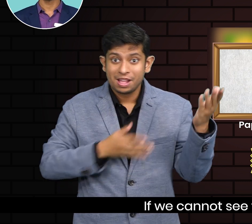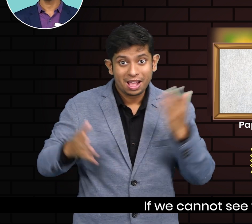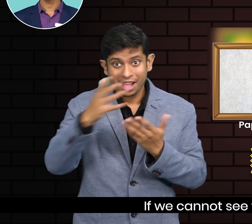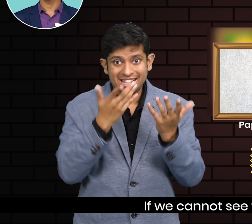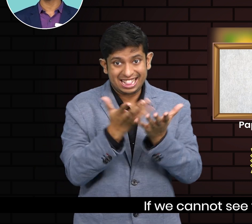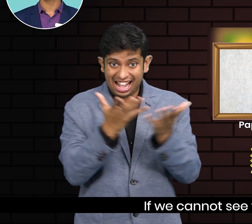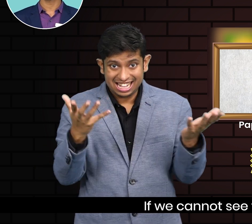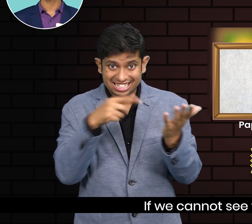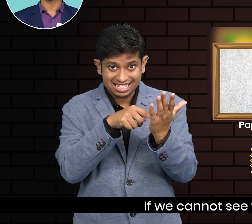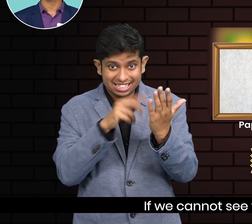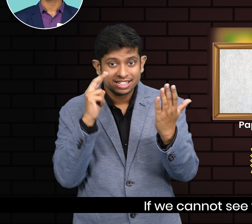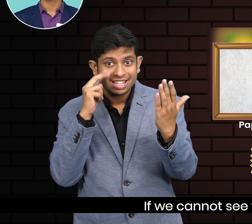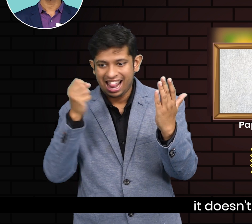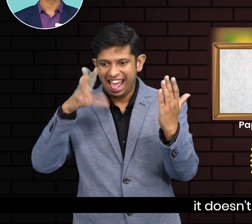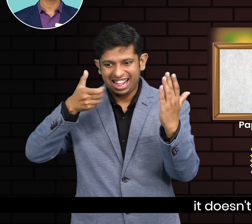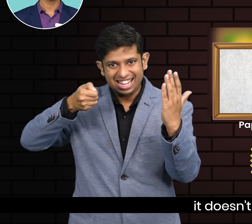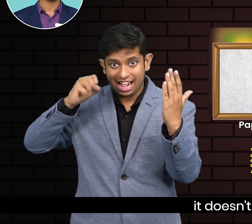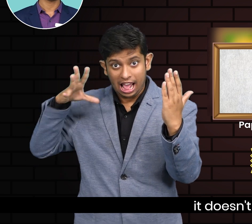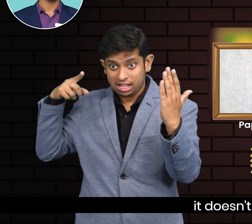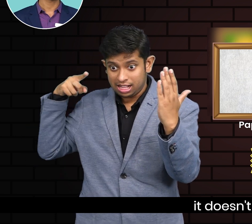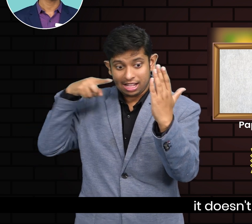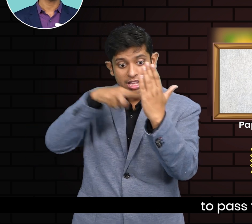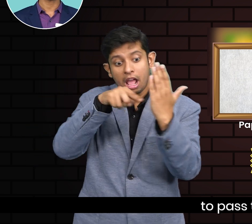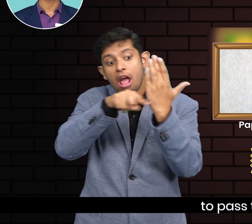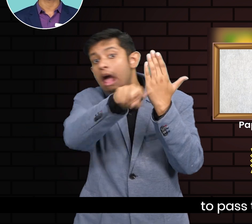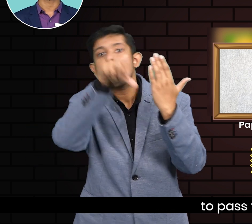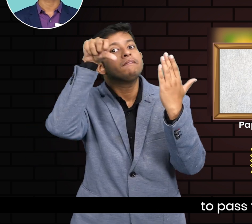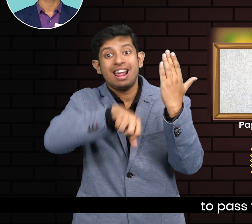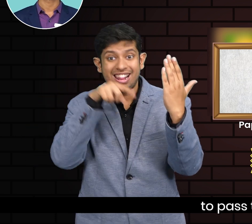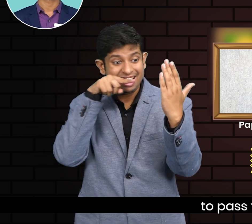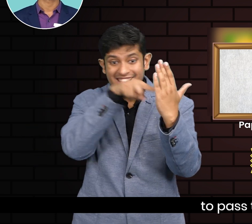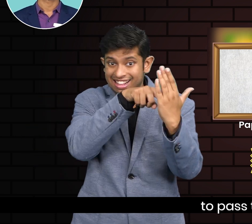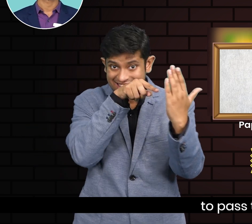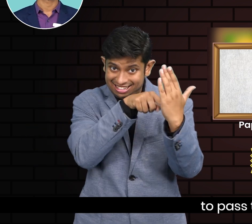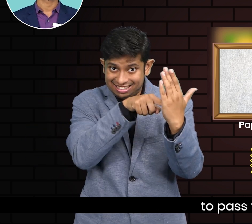If we cannot see through an object, it does not allow light to pass through it.